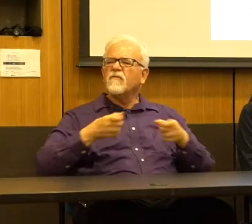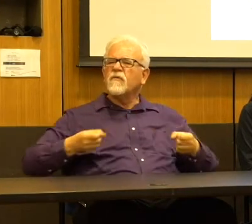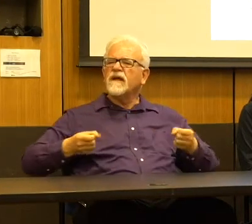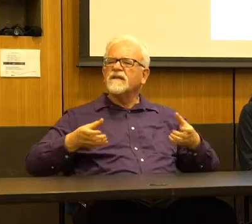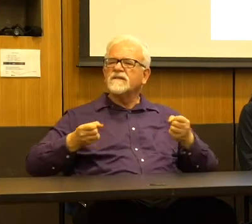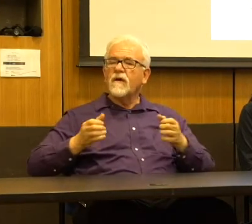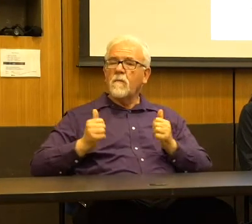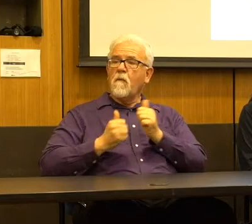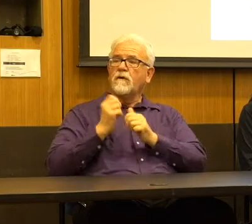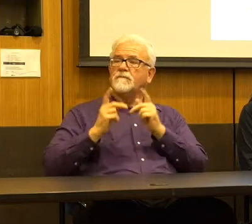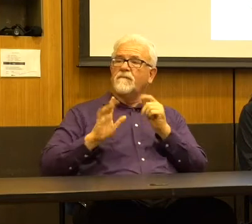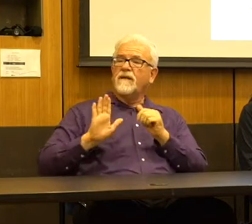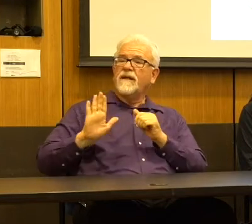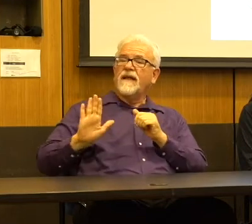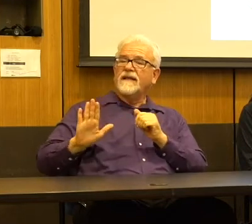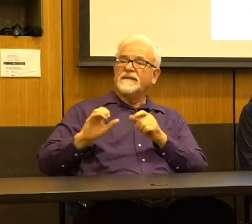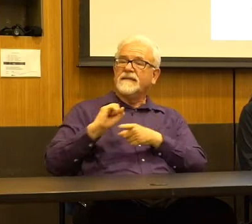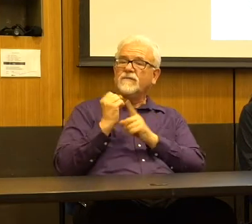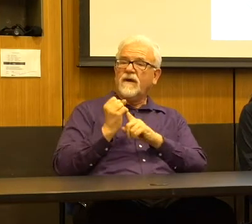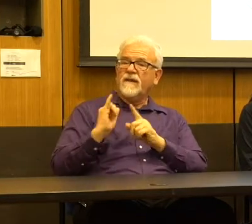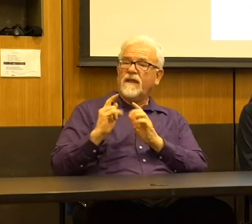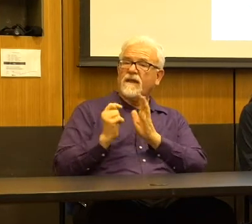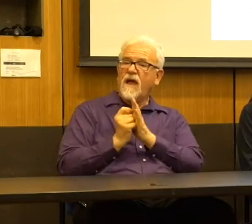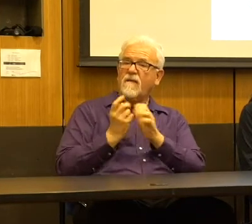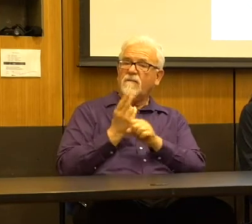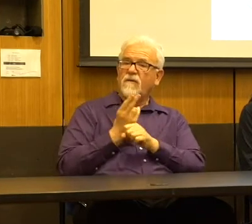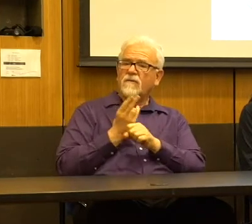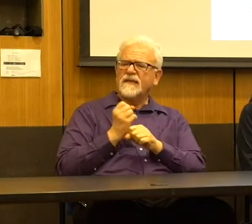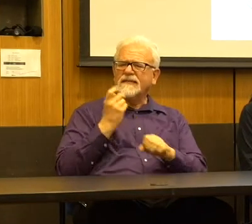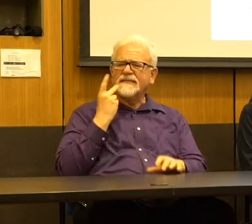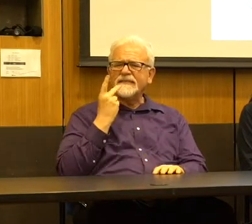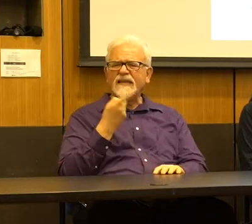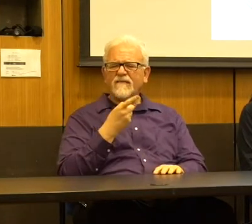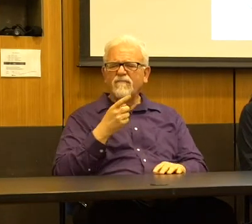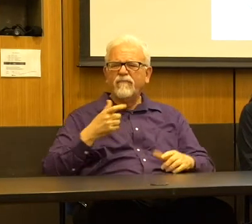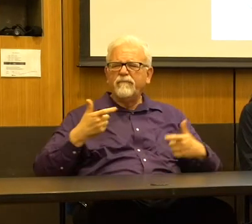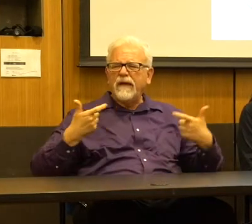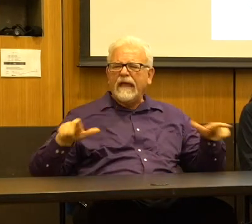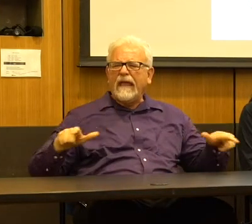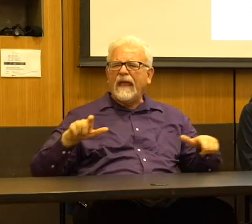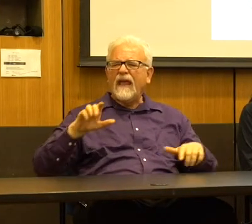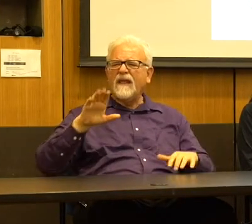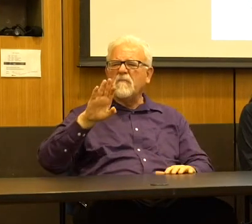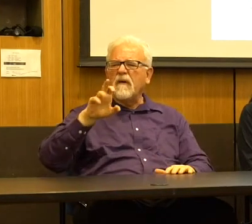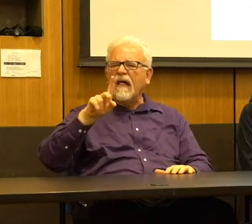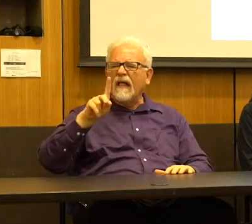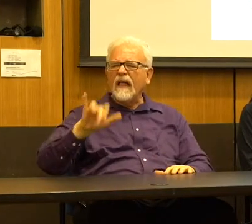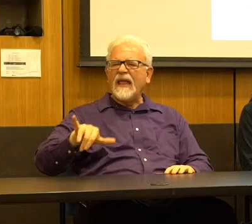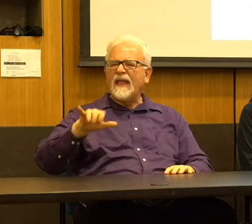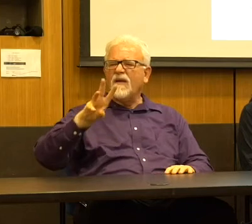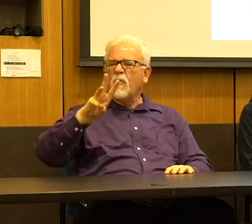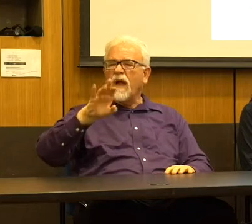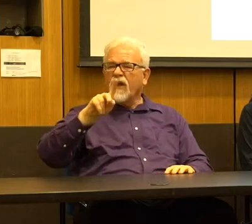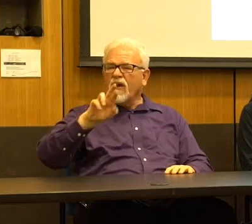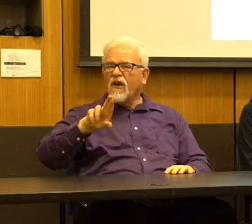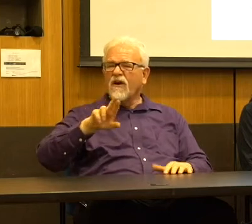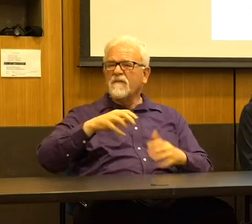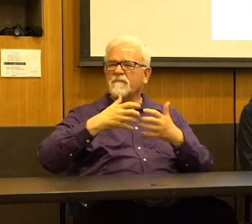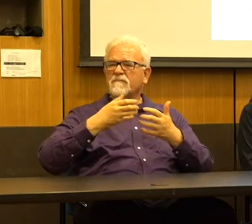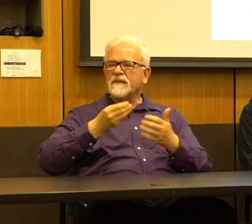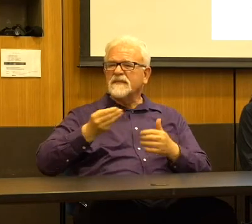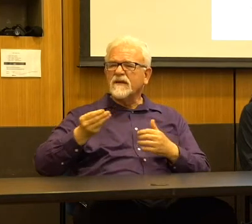in his situation were using at that time. And you can see it's a really bulky wicker wheelchair. Now, for him,